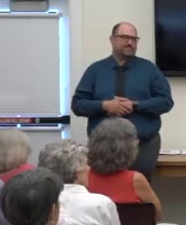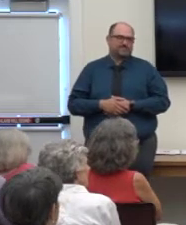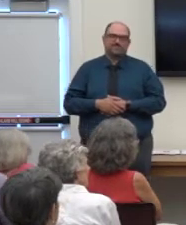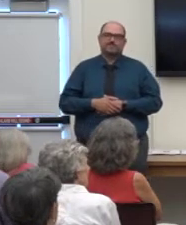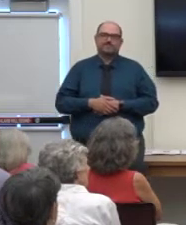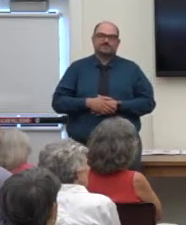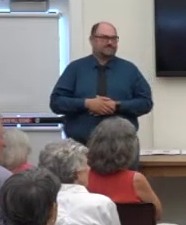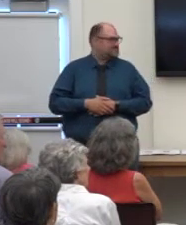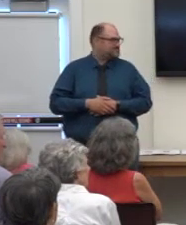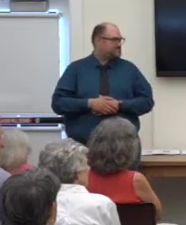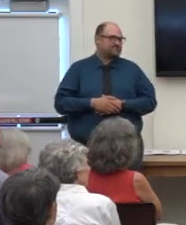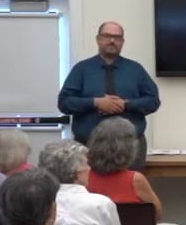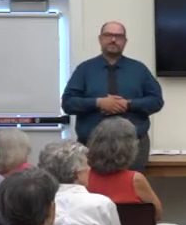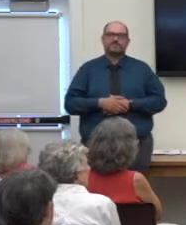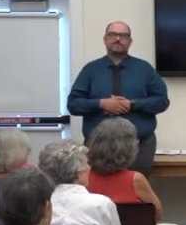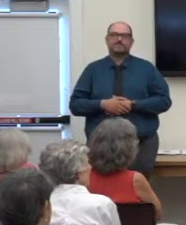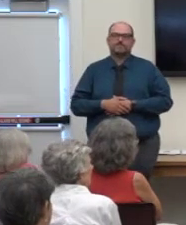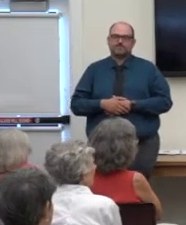No, it doesn't work that way.